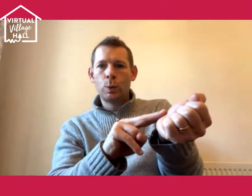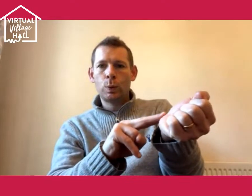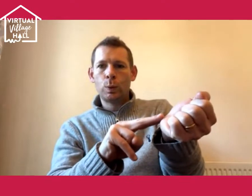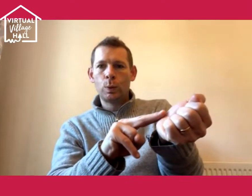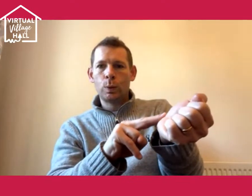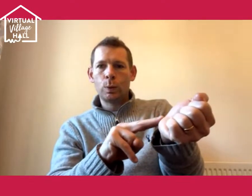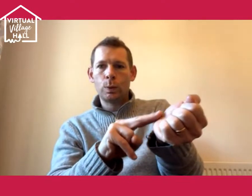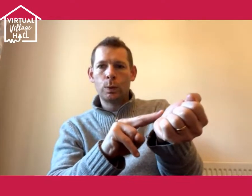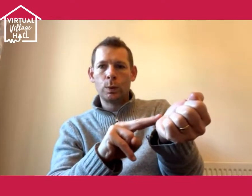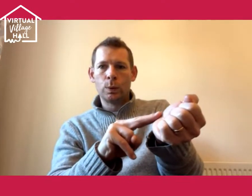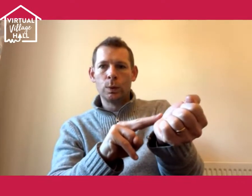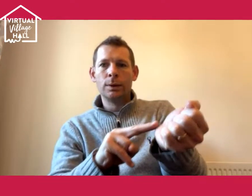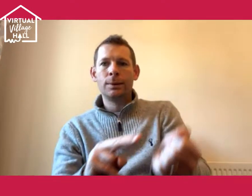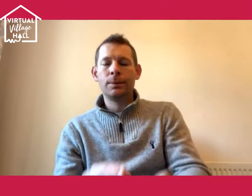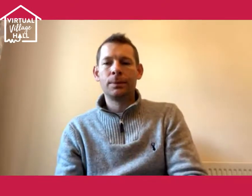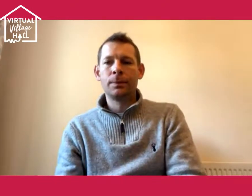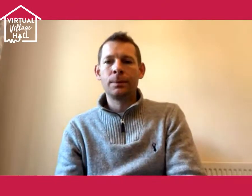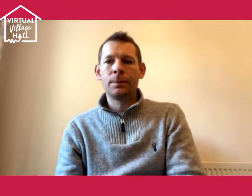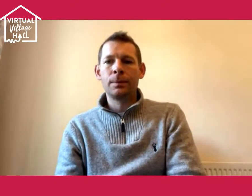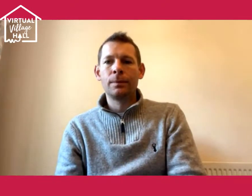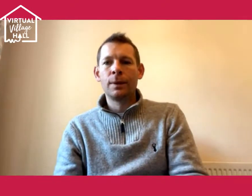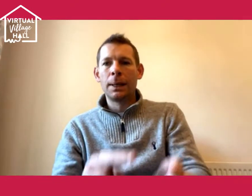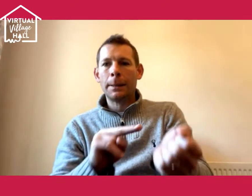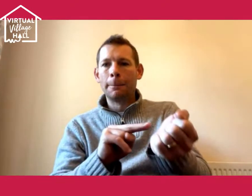So that's the sign for blue.